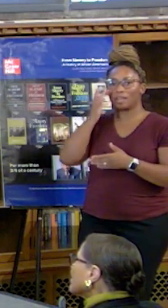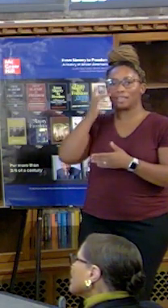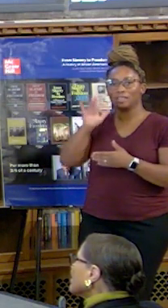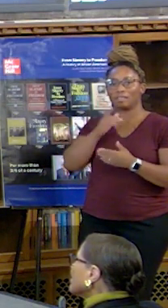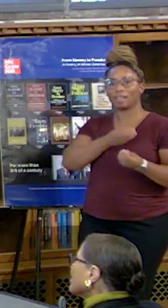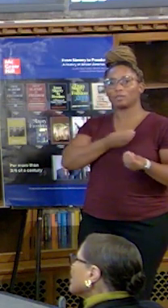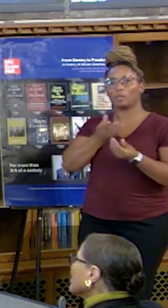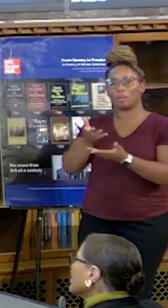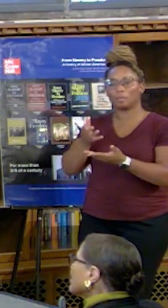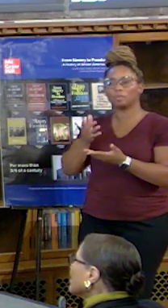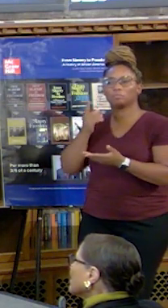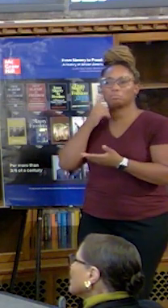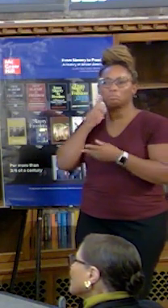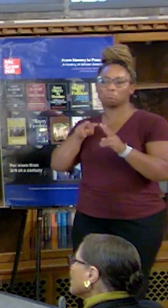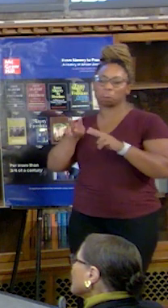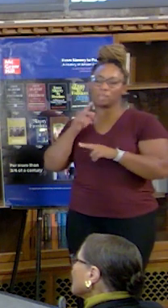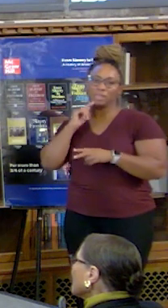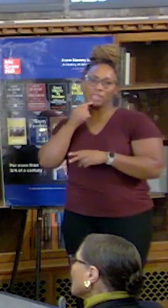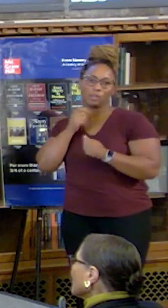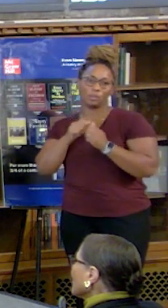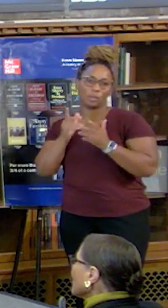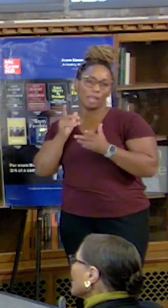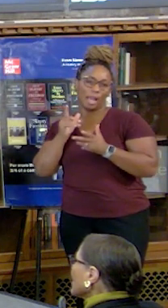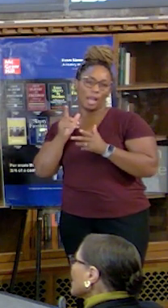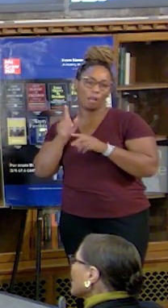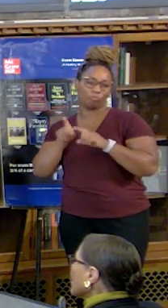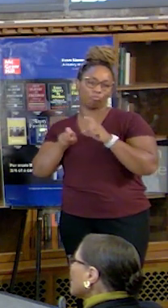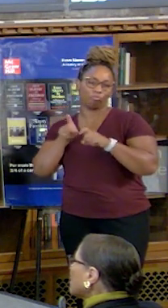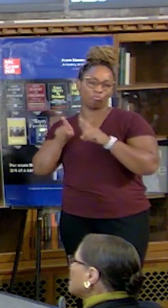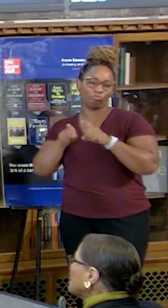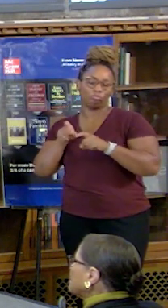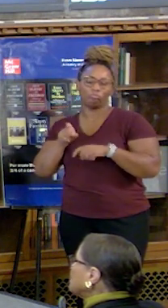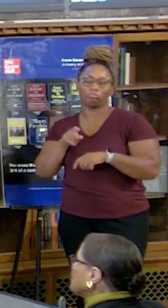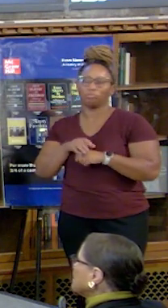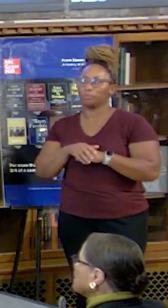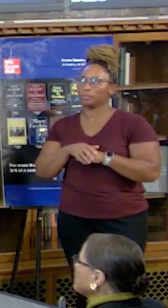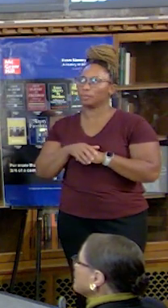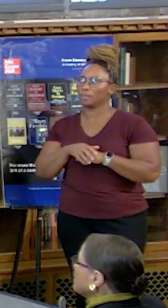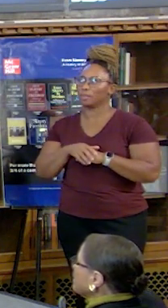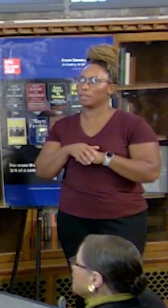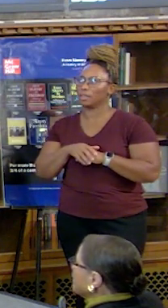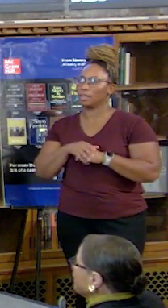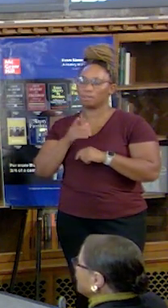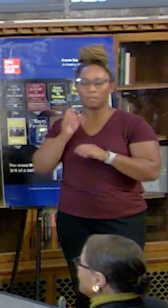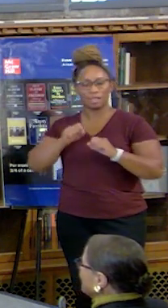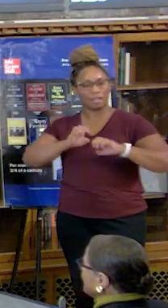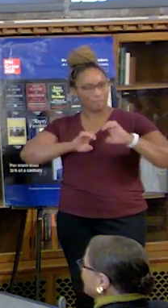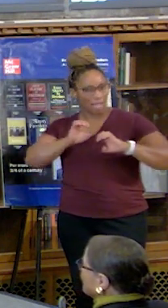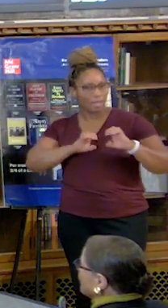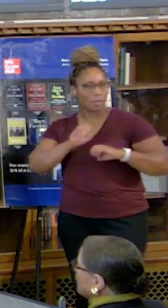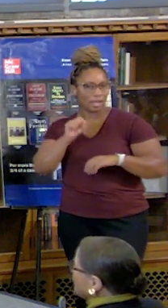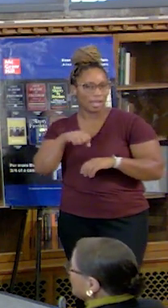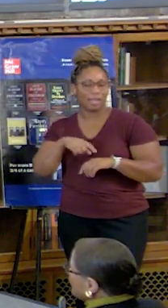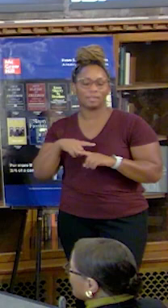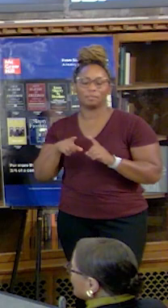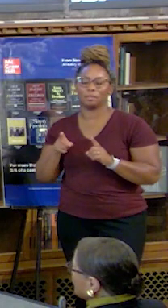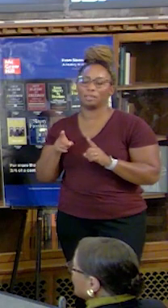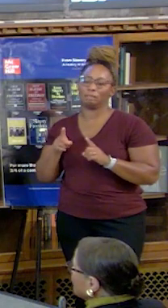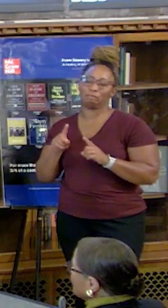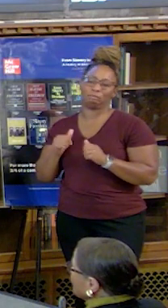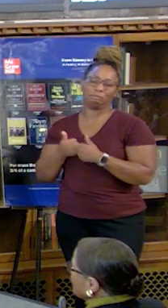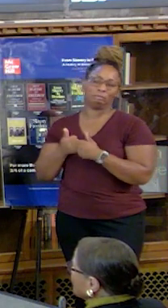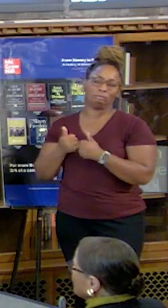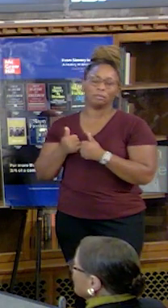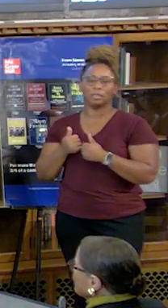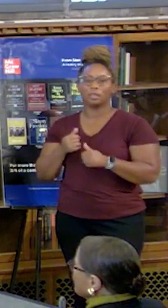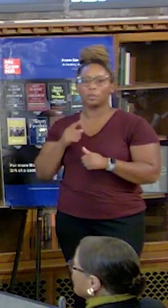contributions seriously without question that may go to Valu purposes and we